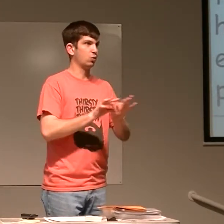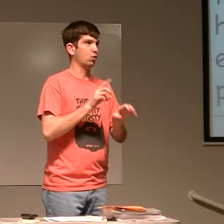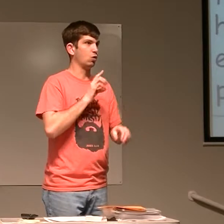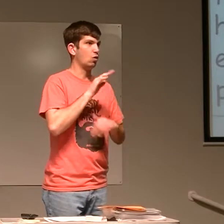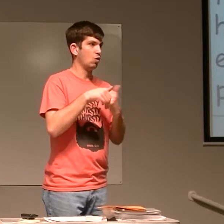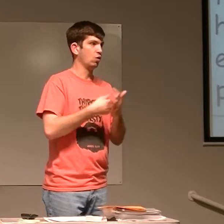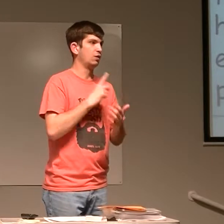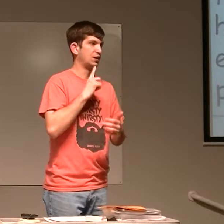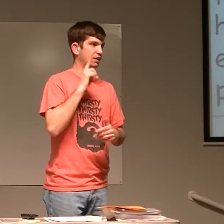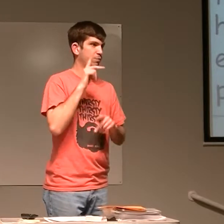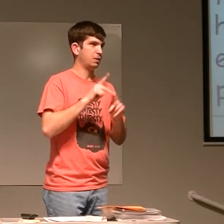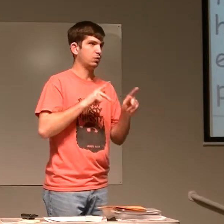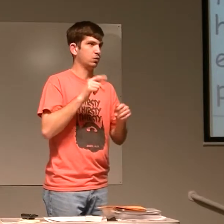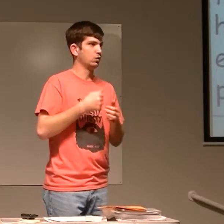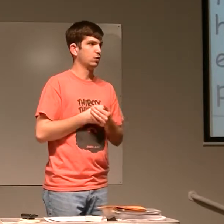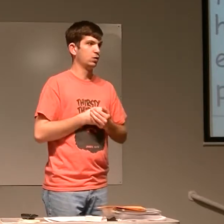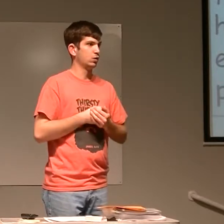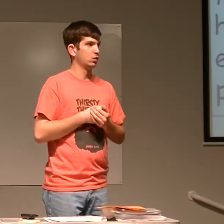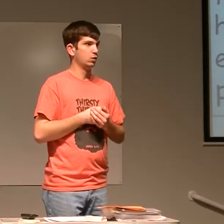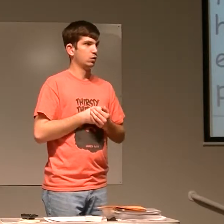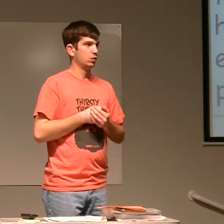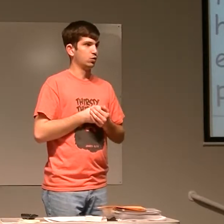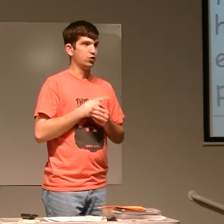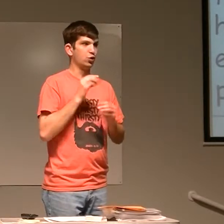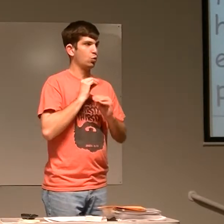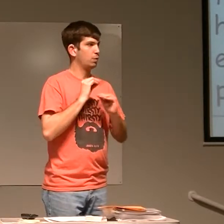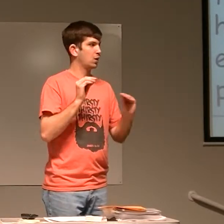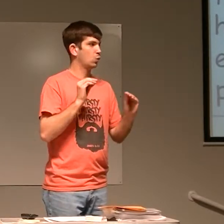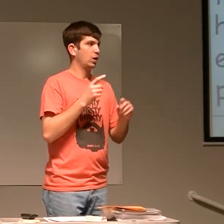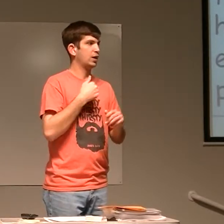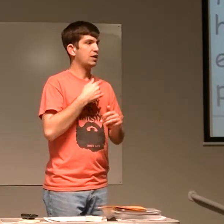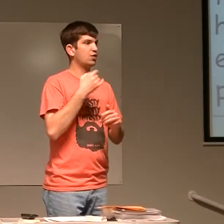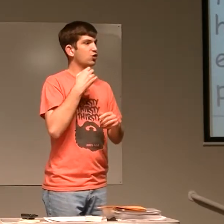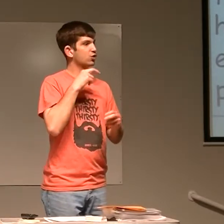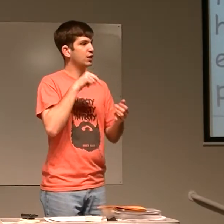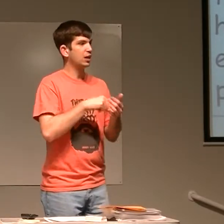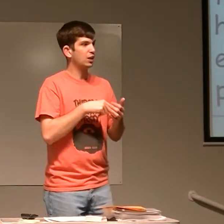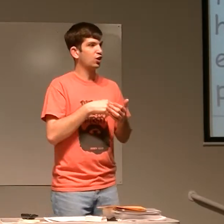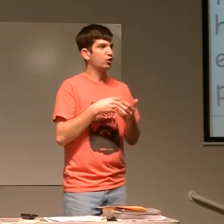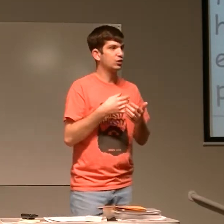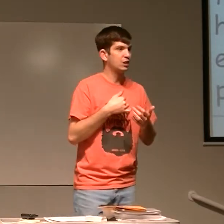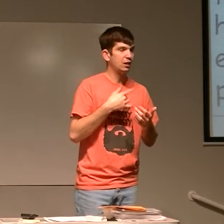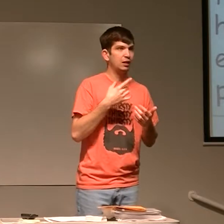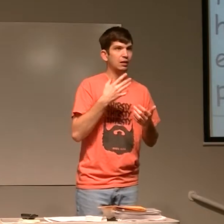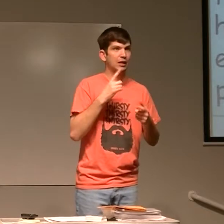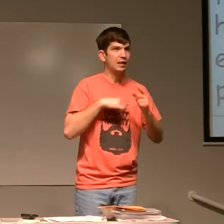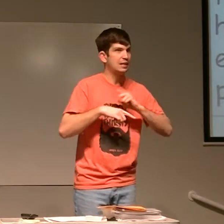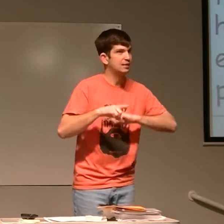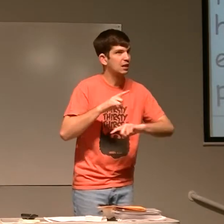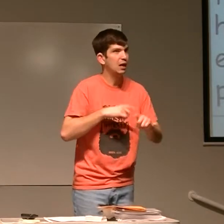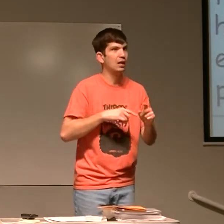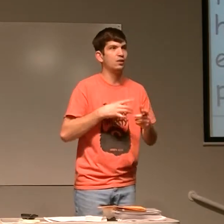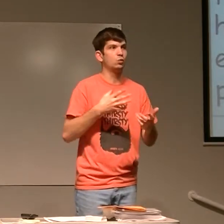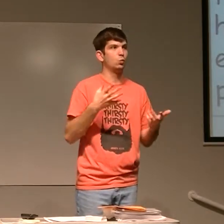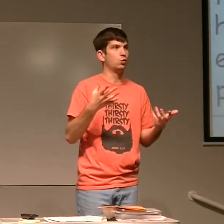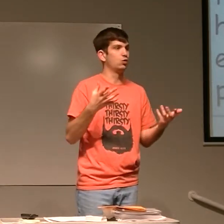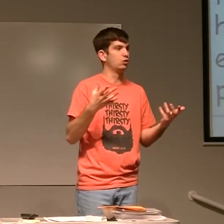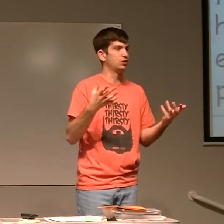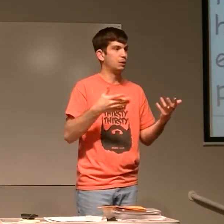for all of the deaf people. No matter what. If you're standing there and you're saying, I can't sign, or something